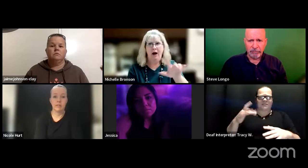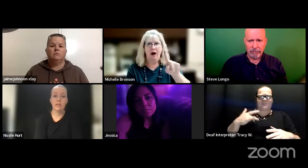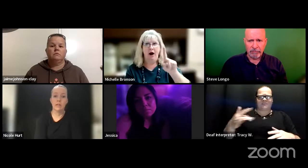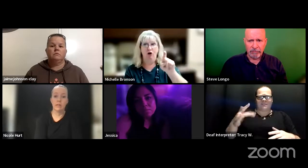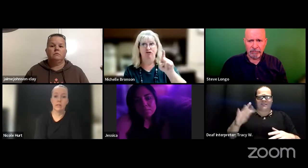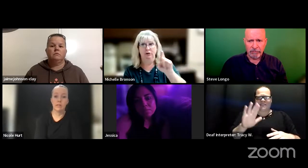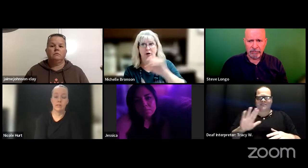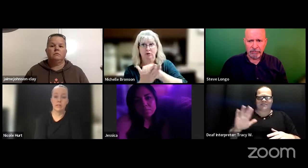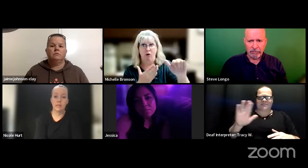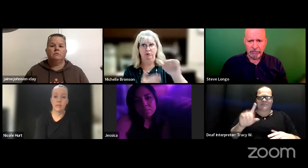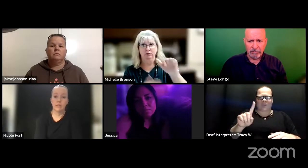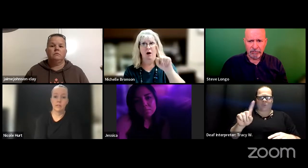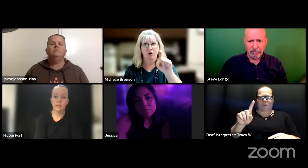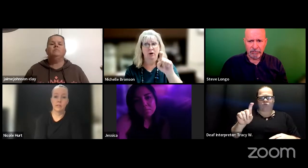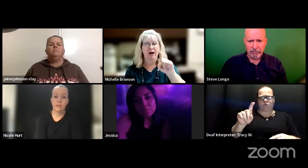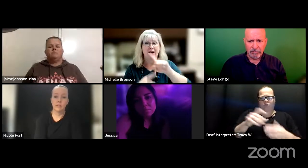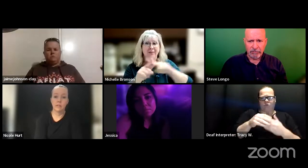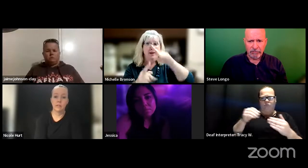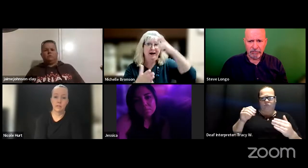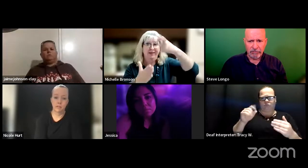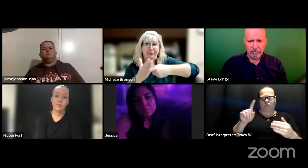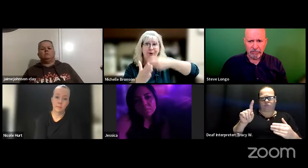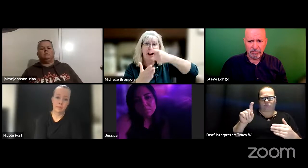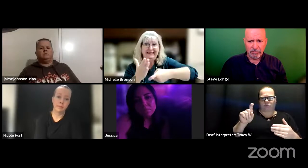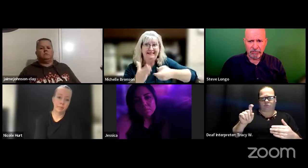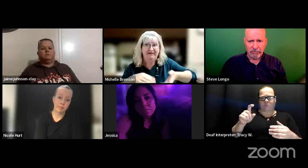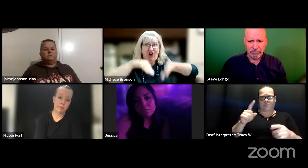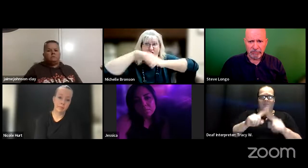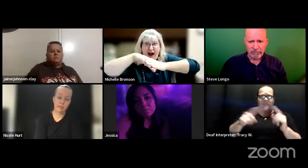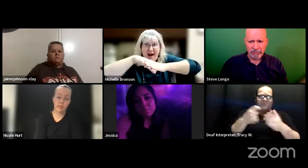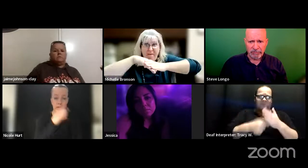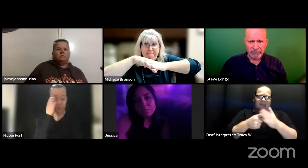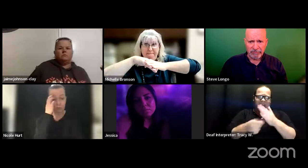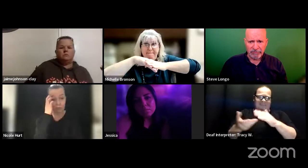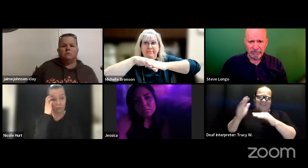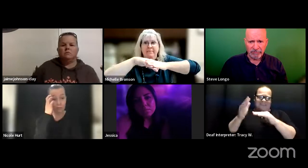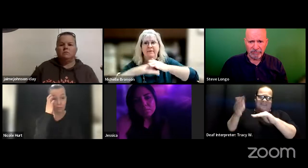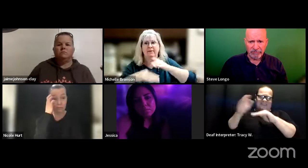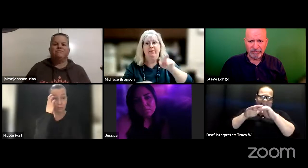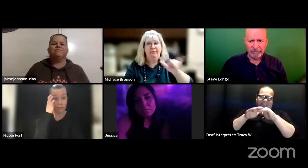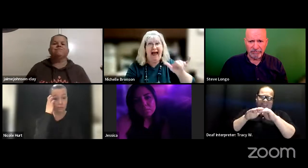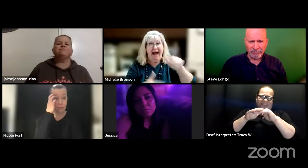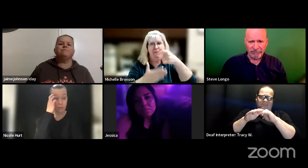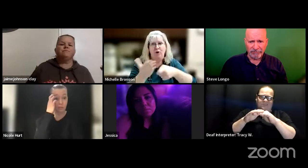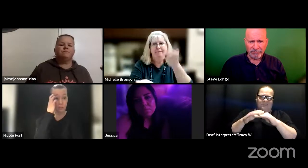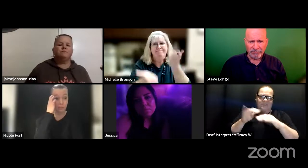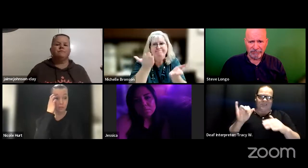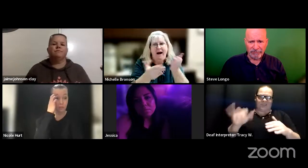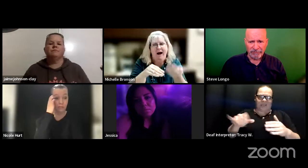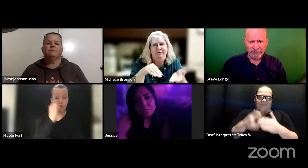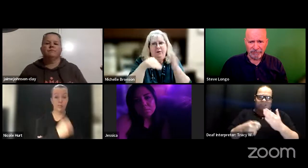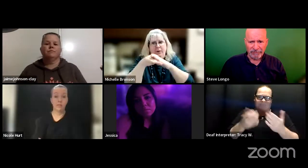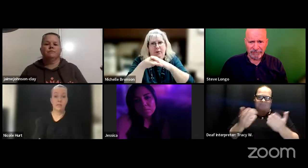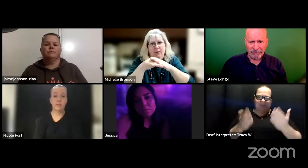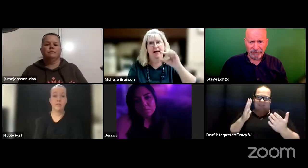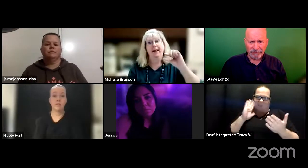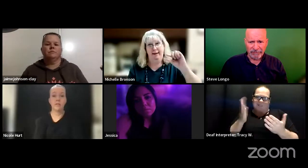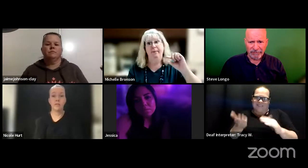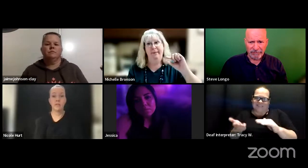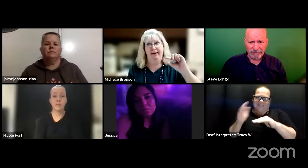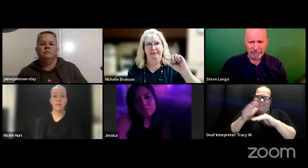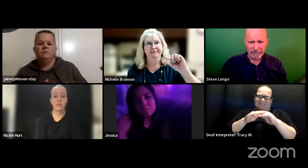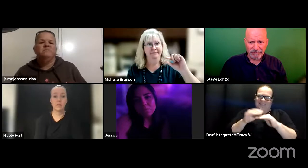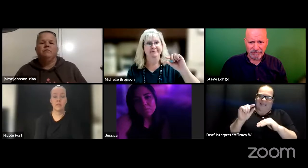booth fee typically is somewhere around $100, but because the prices have gone up,